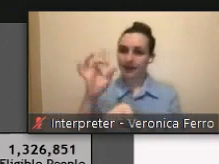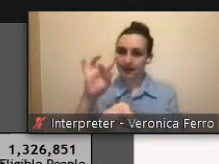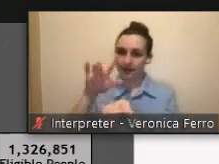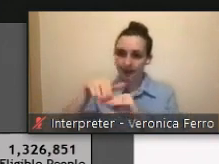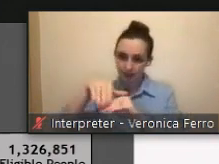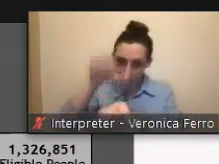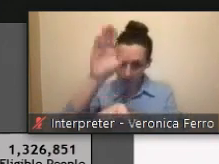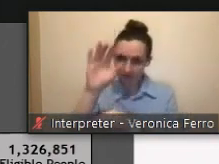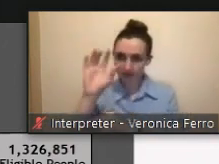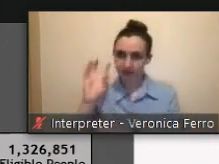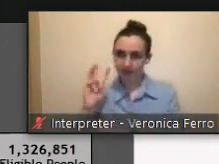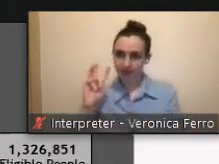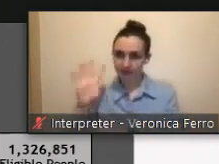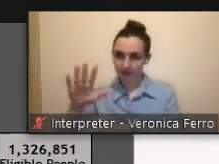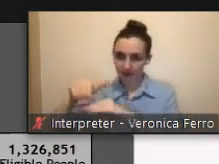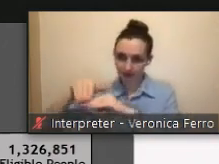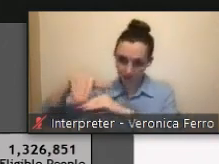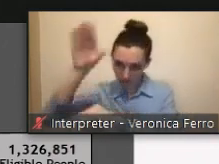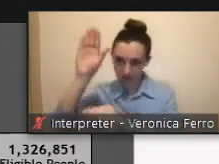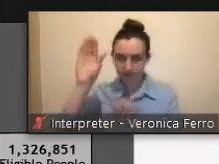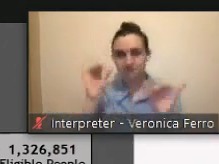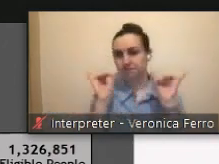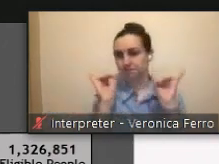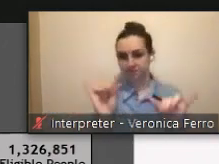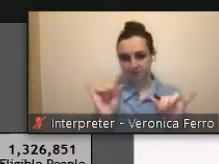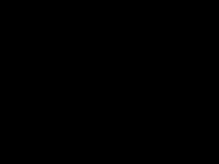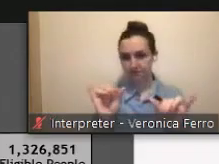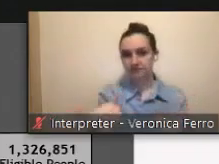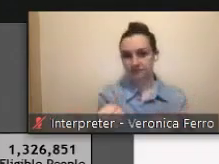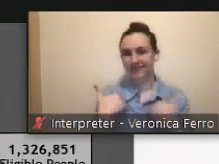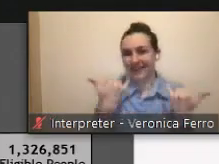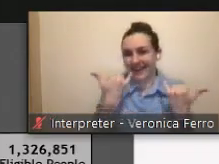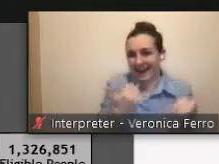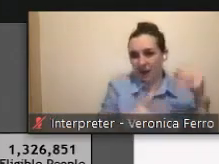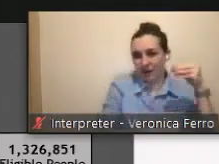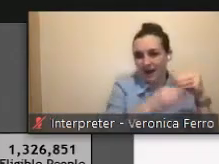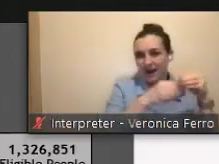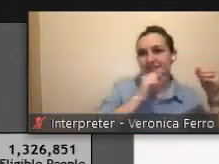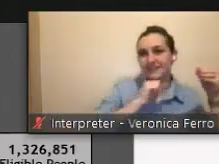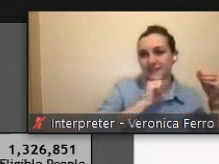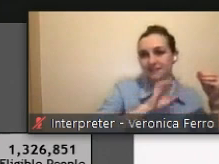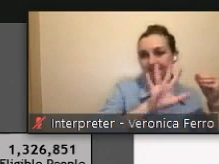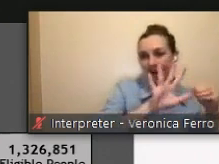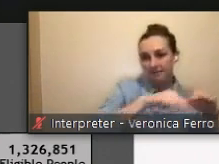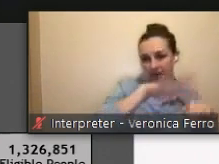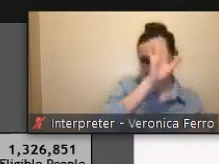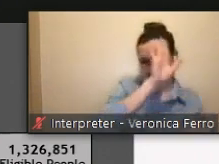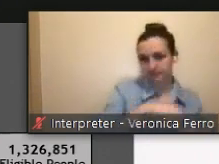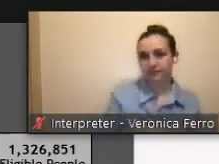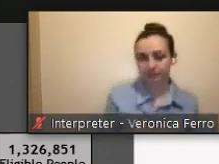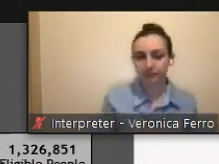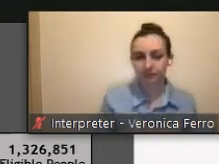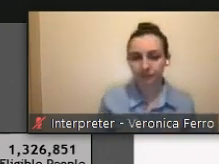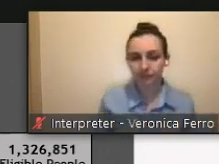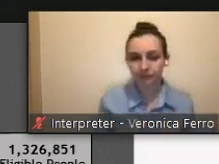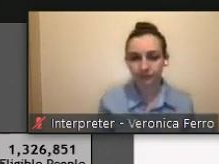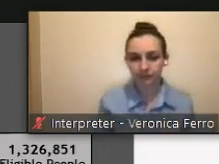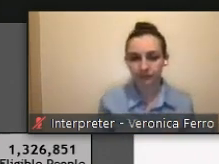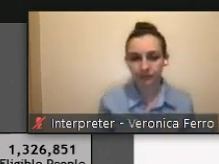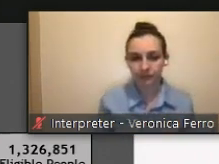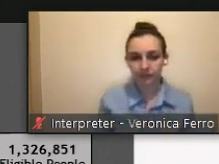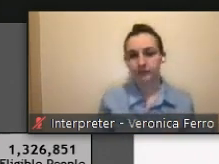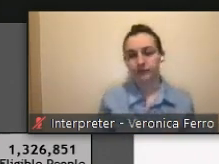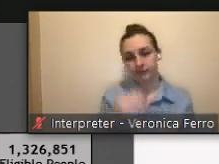previously displayed remain here as well. Our denominators, just for clarity, are based on the Colorado Department of